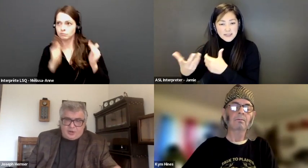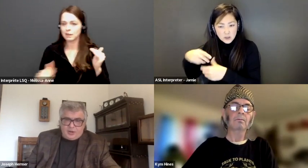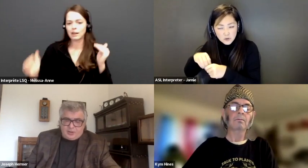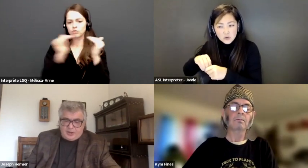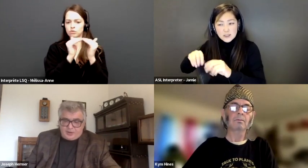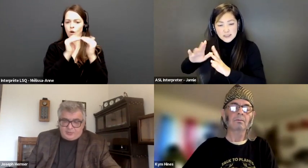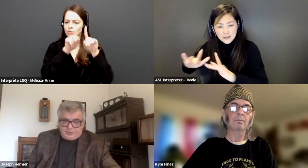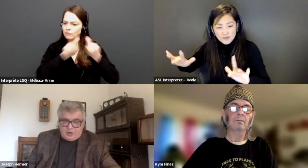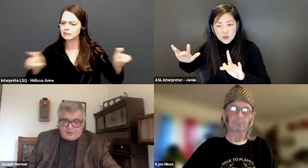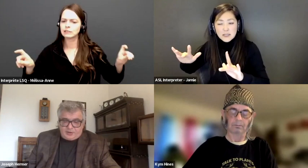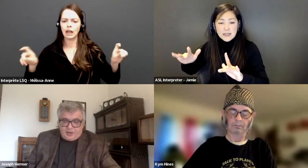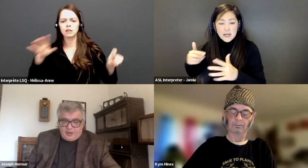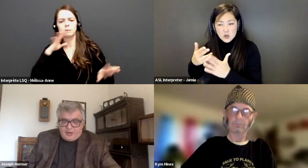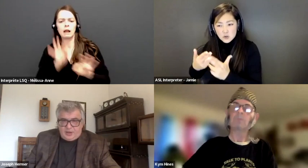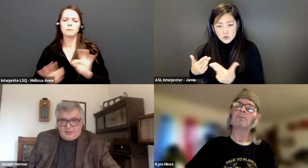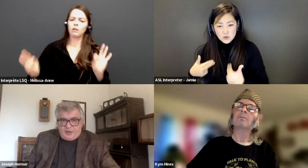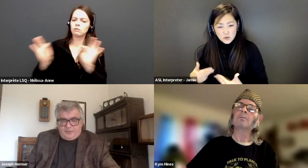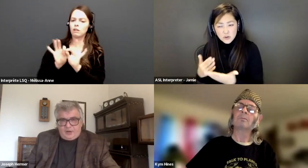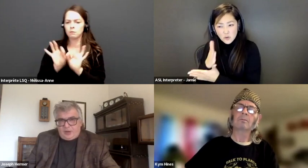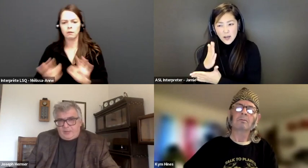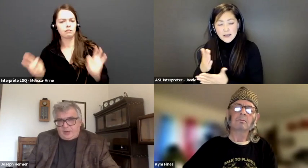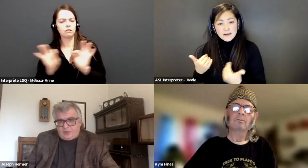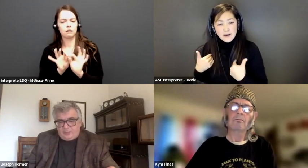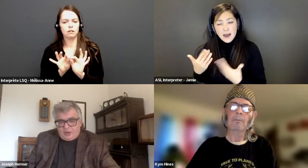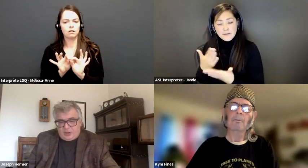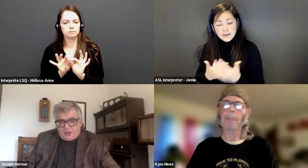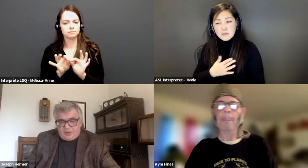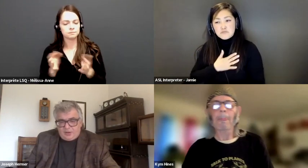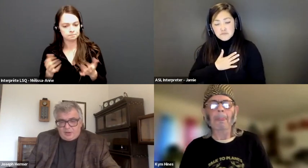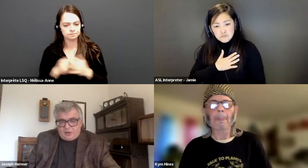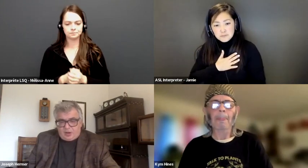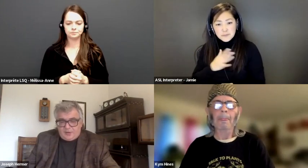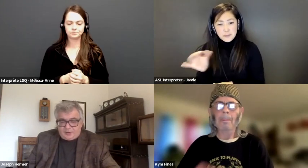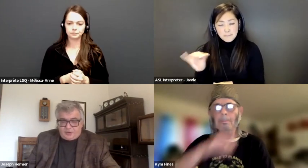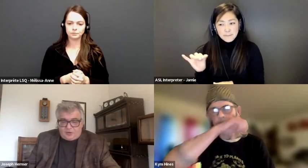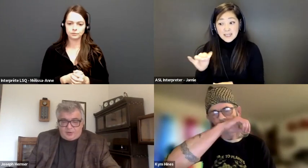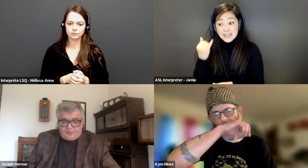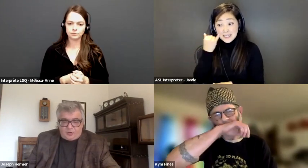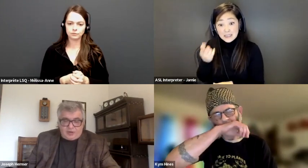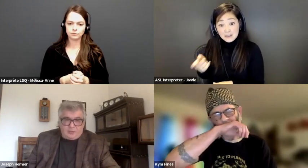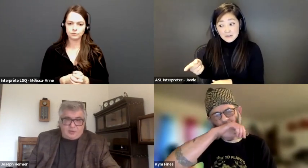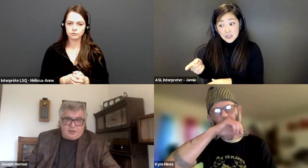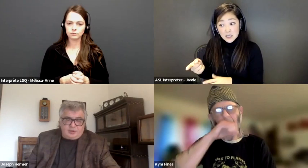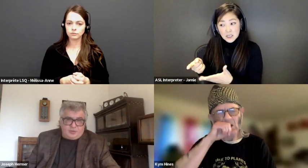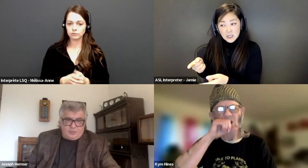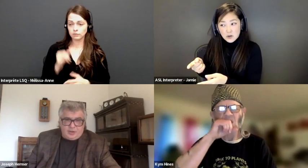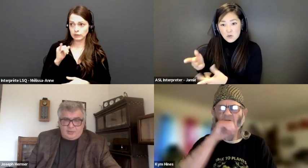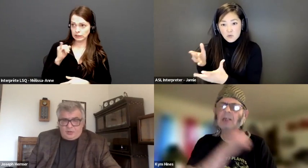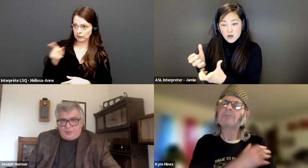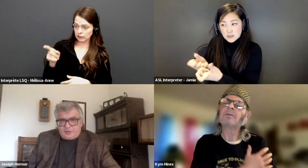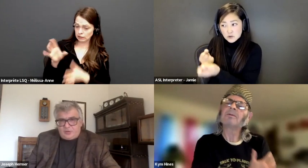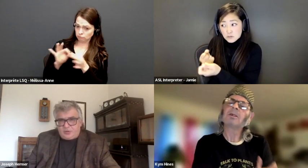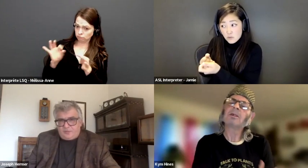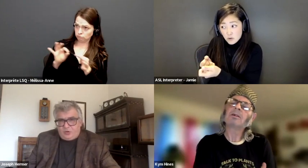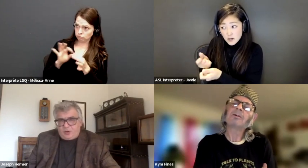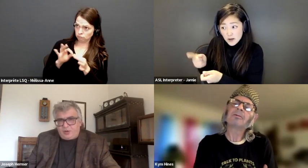community compassion and response. And I think for him to have any credibility on this issue going forward, he will need to immediately put